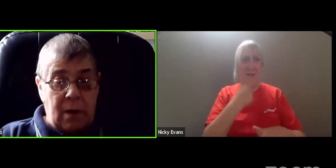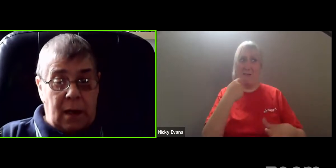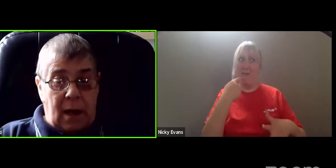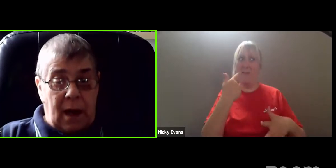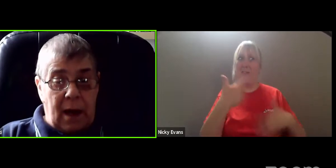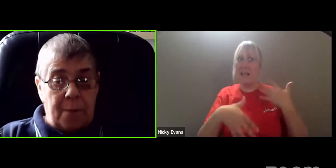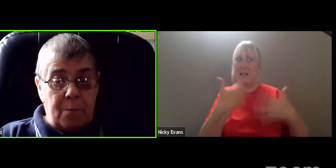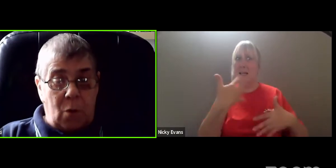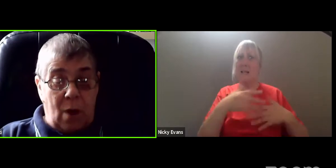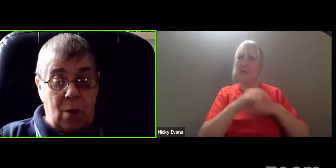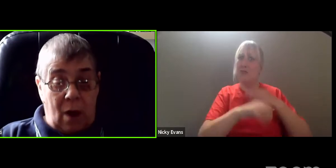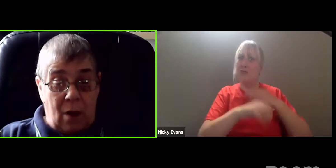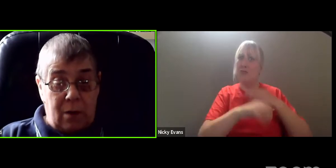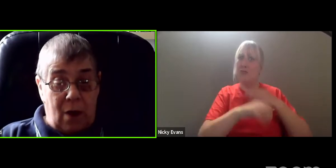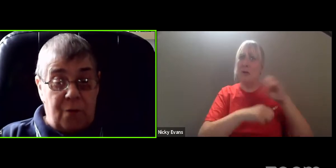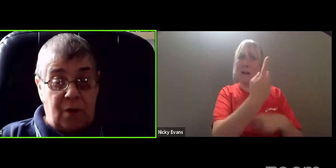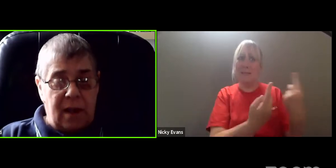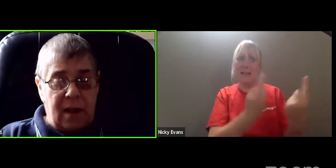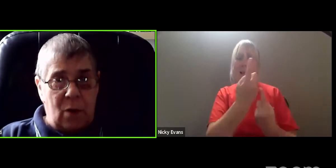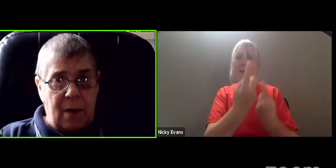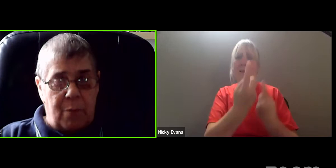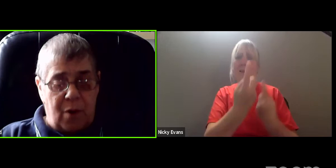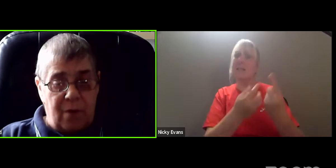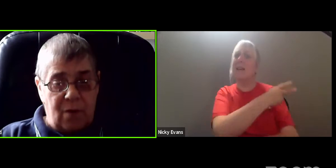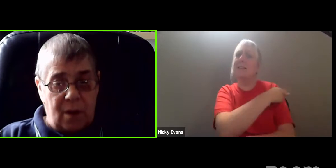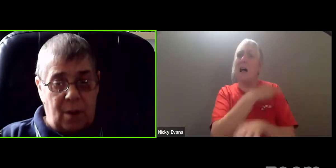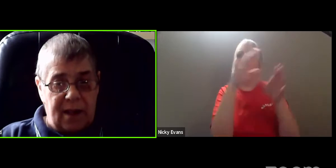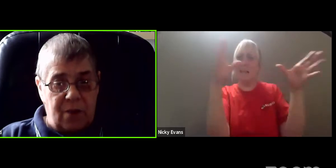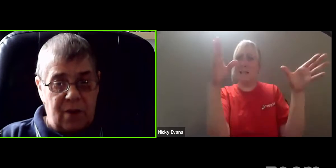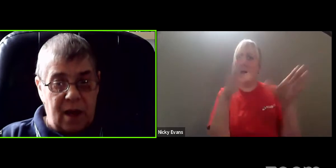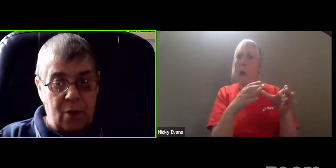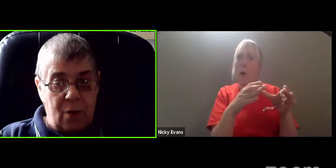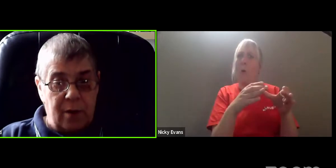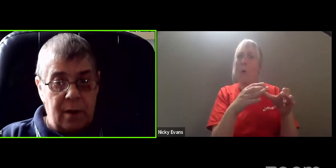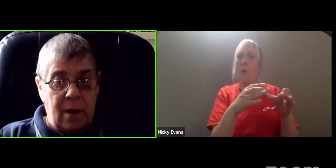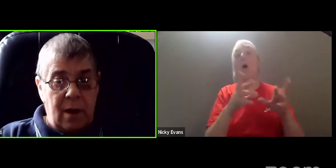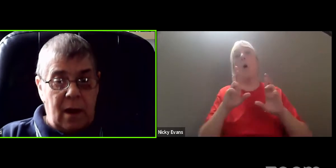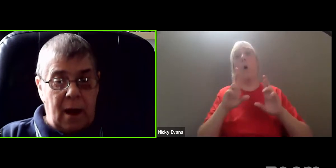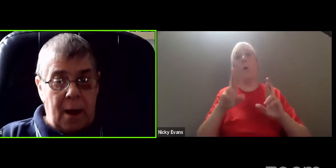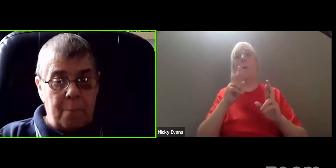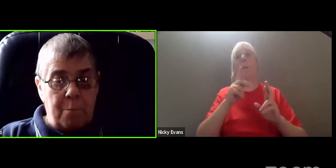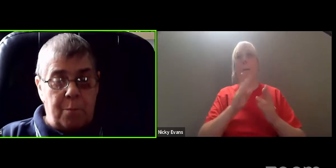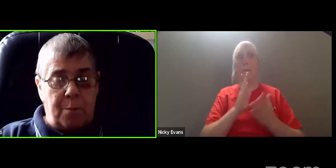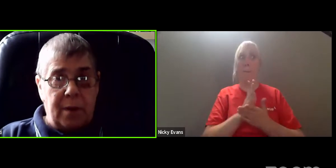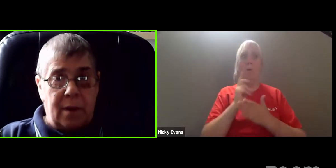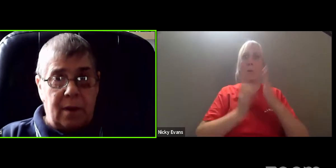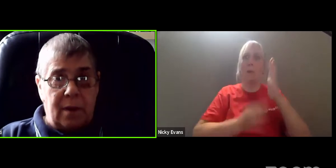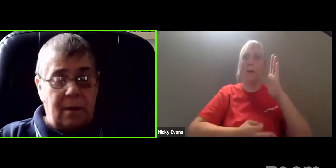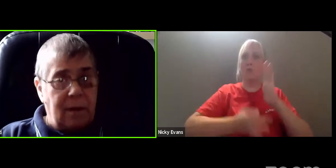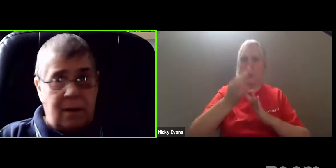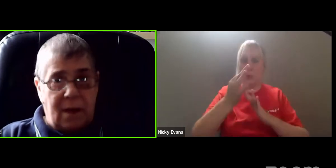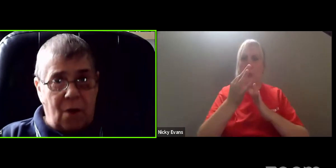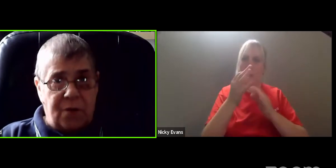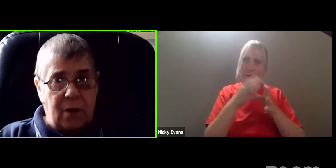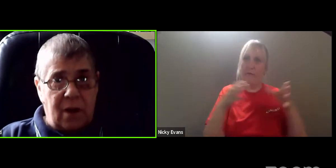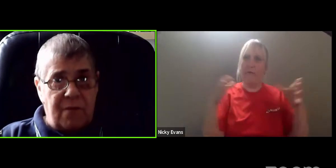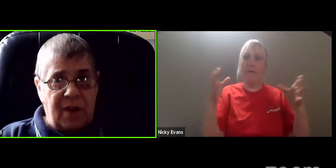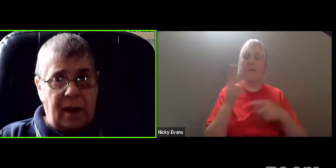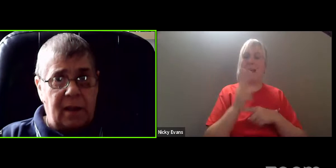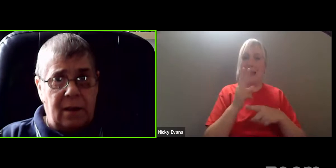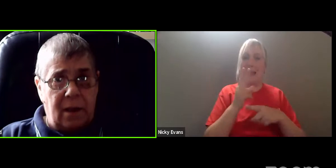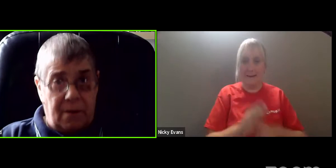low, although hopefully that will improve because they're planning to reopen. But there's